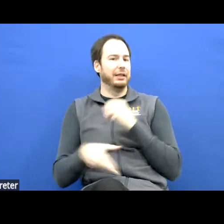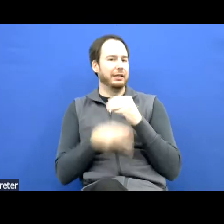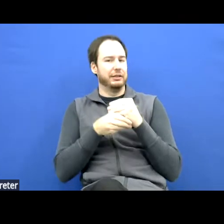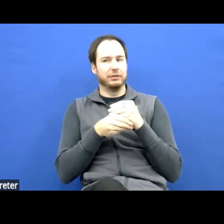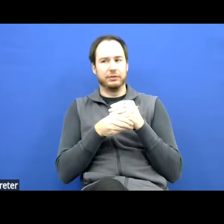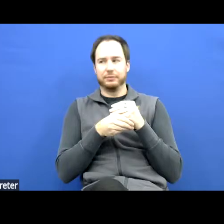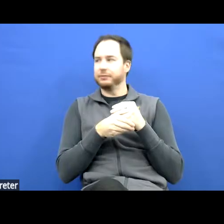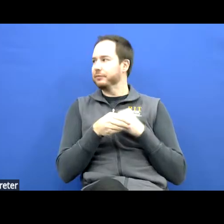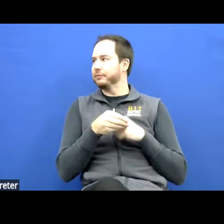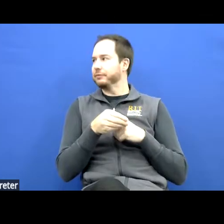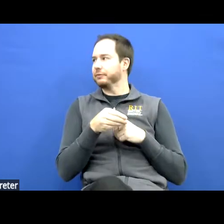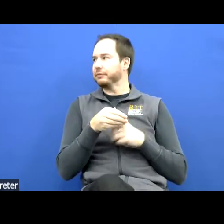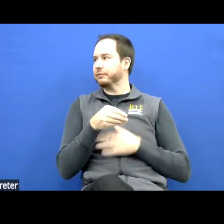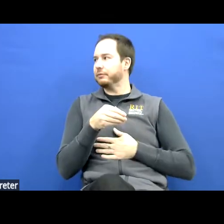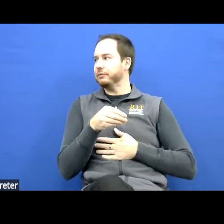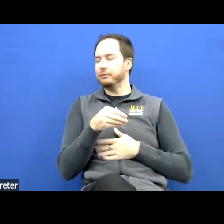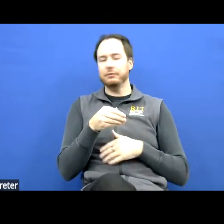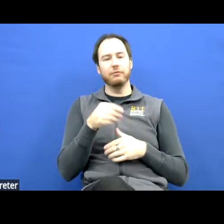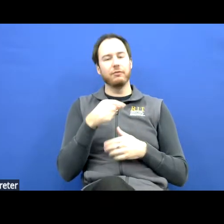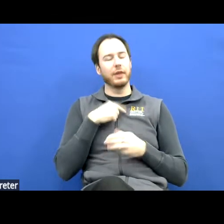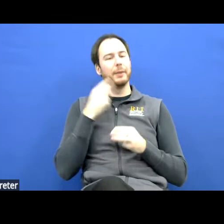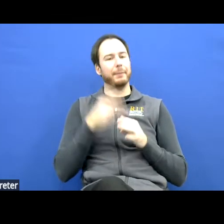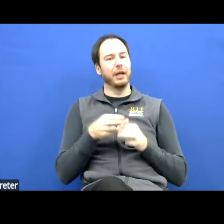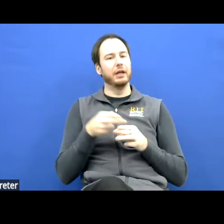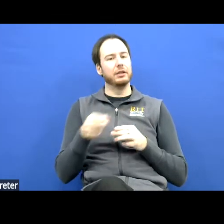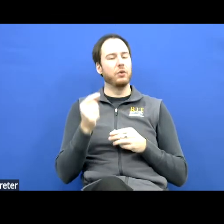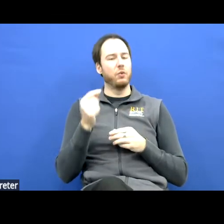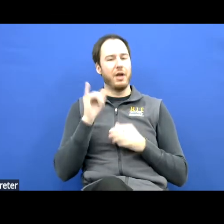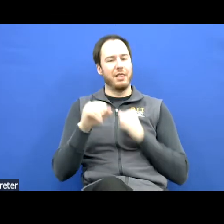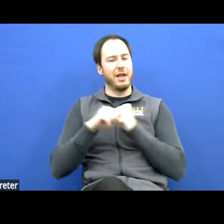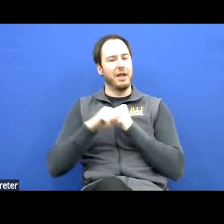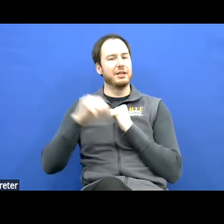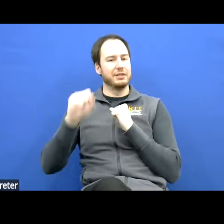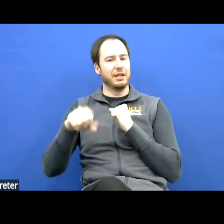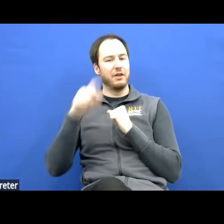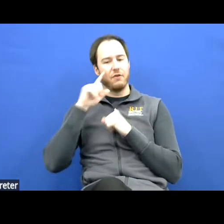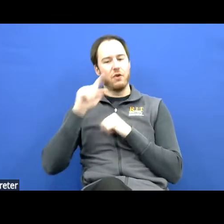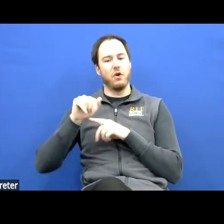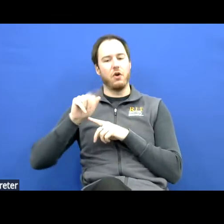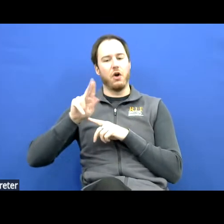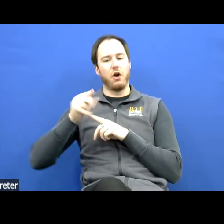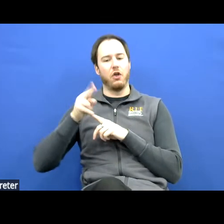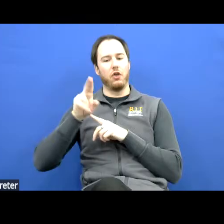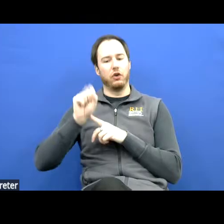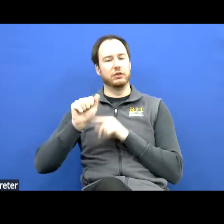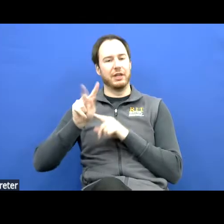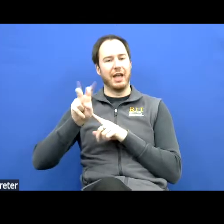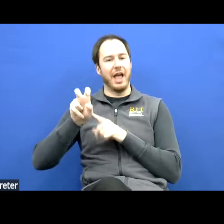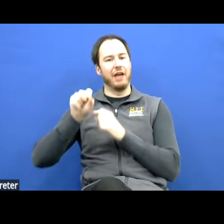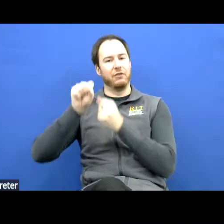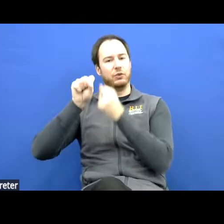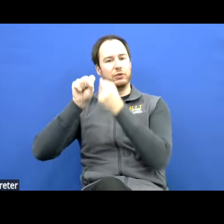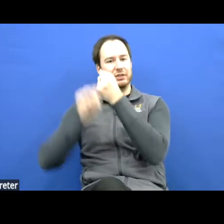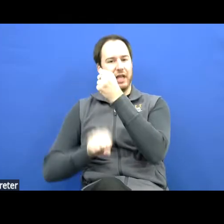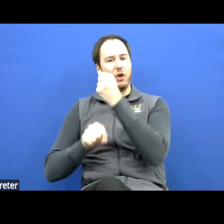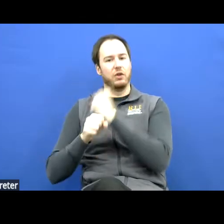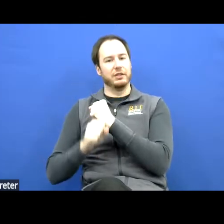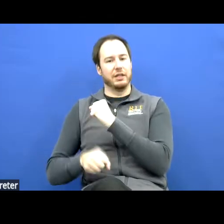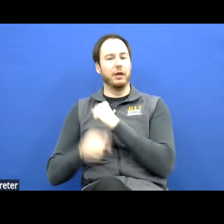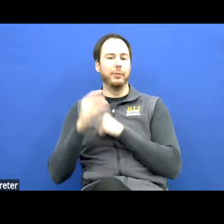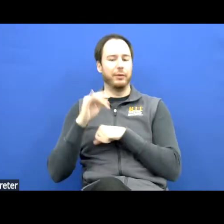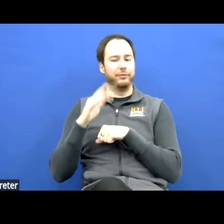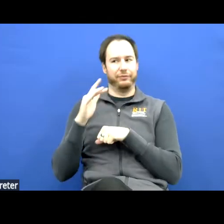So as I mentioned, we have this is essentially the extension of Authors Avenue to the south. Because of the